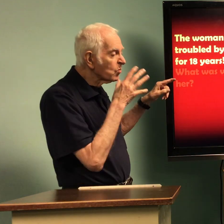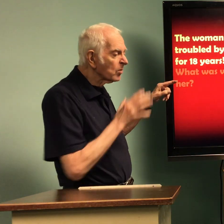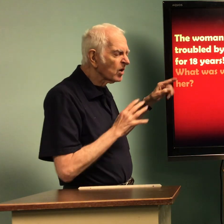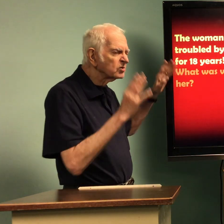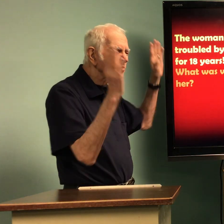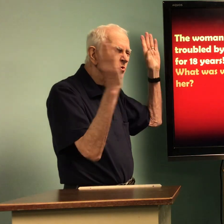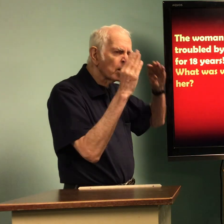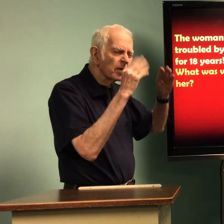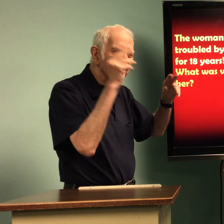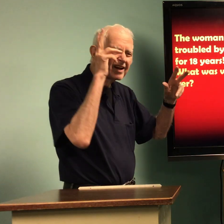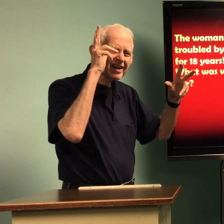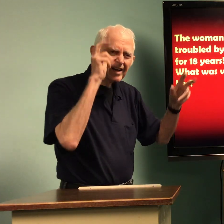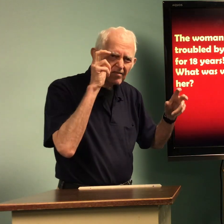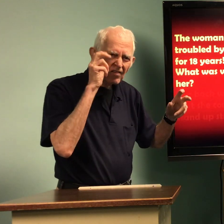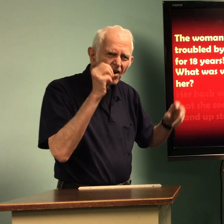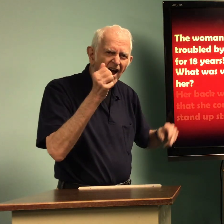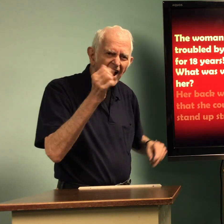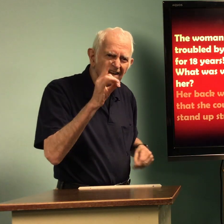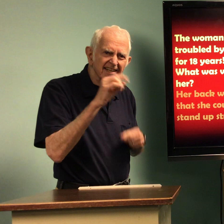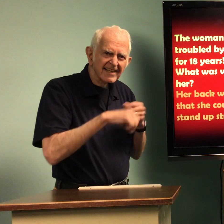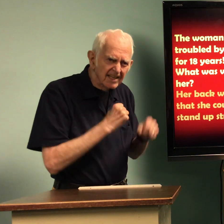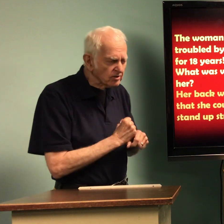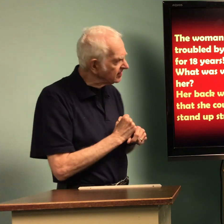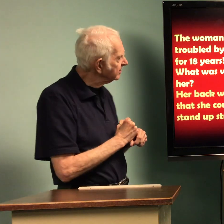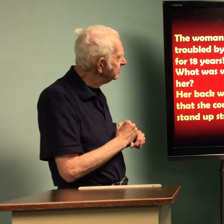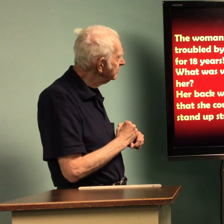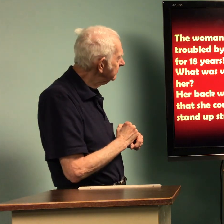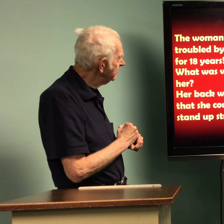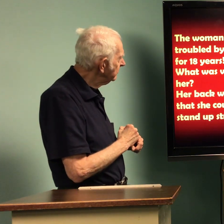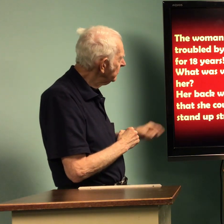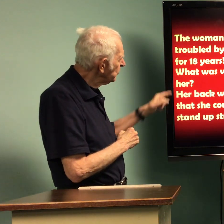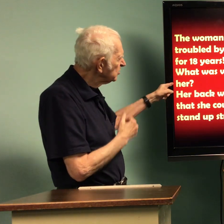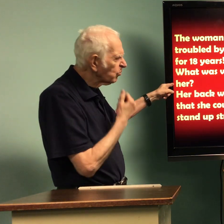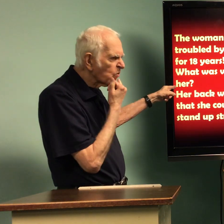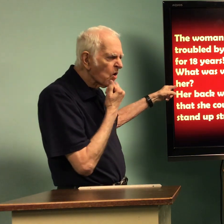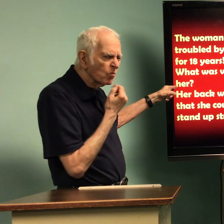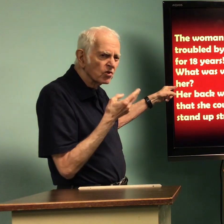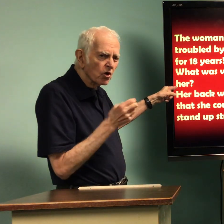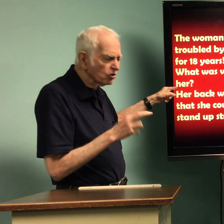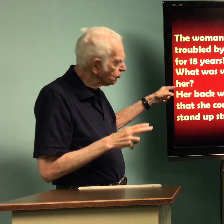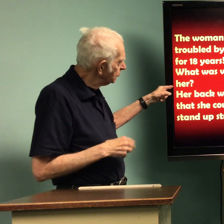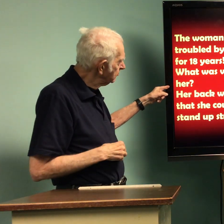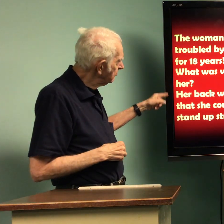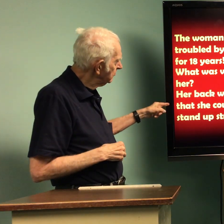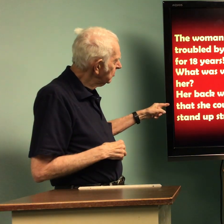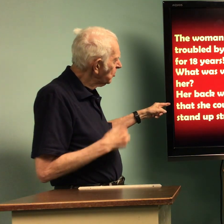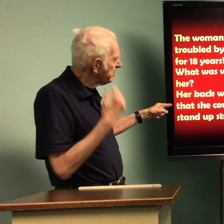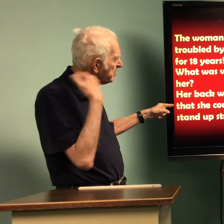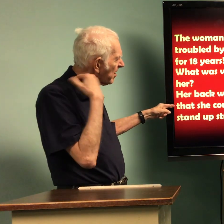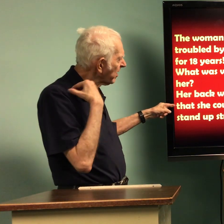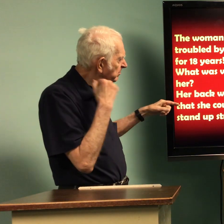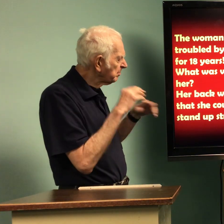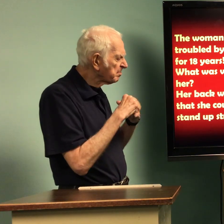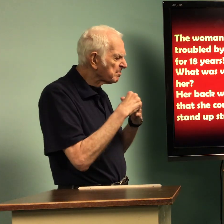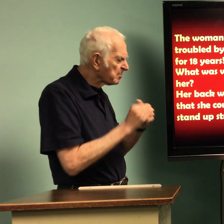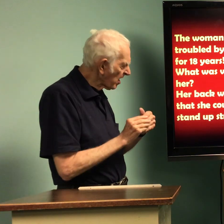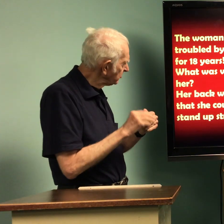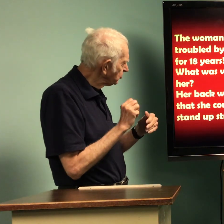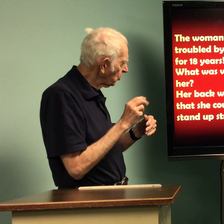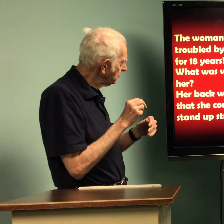The woman had been troubled by the devil for 18 years. What was wrong with her? Her back was so bent